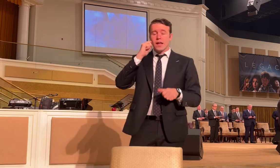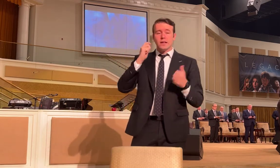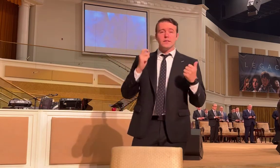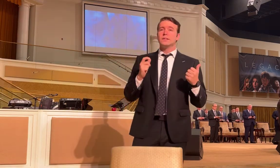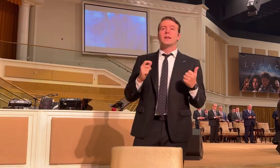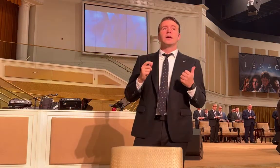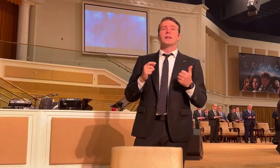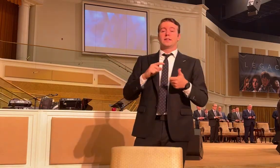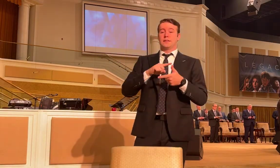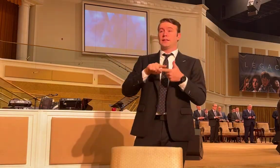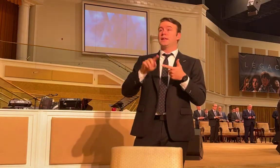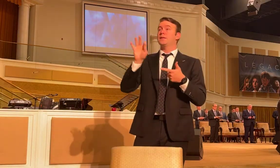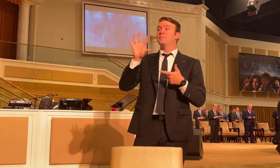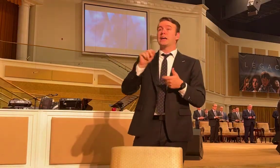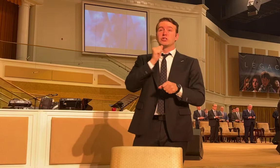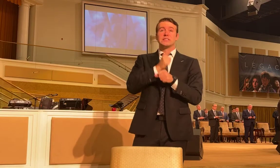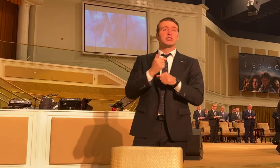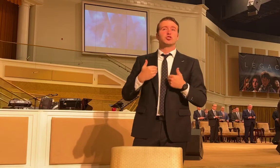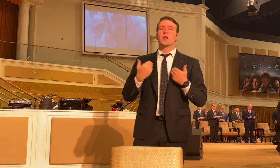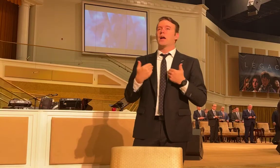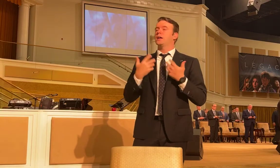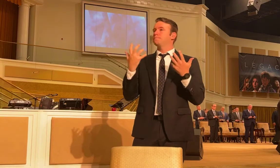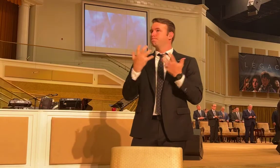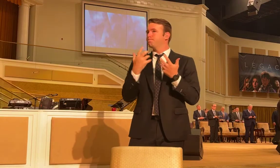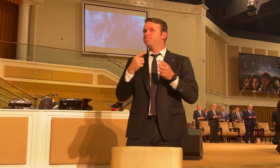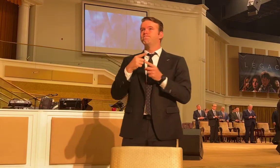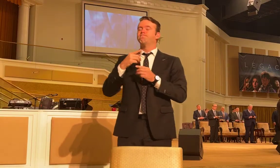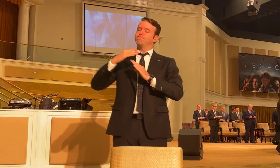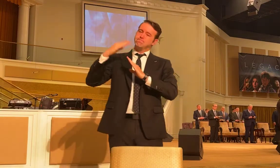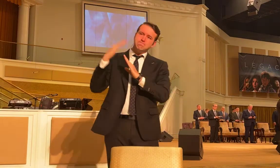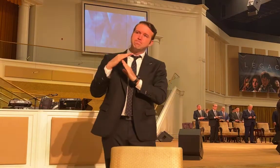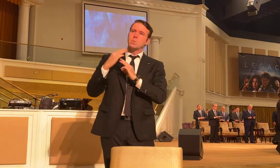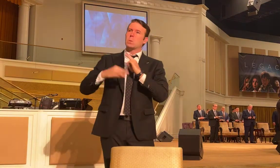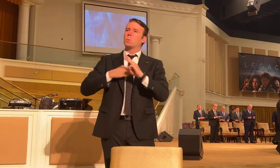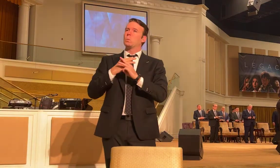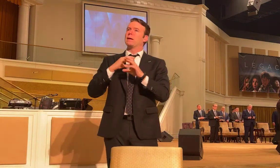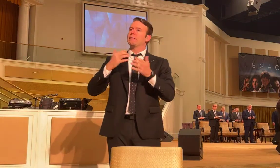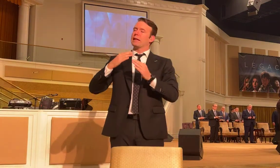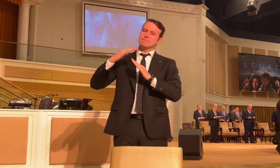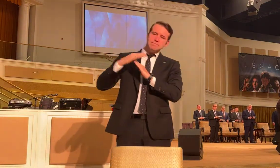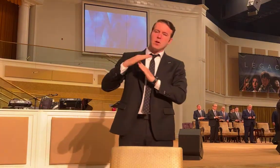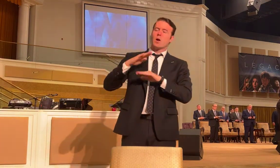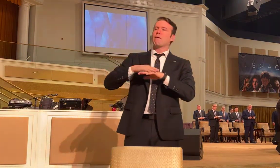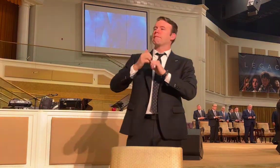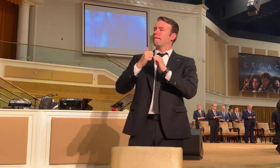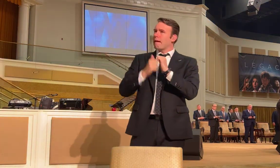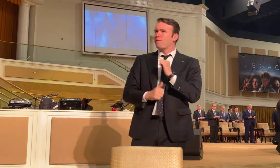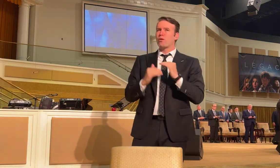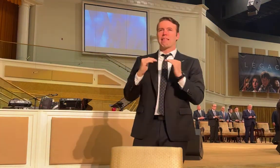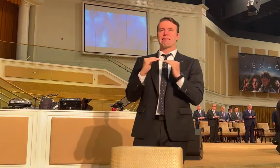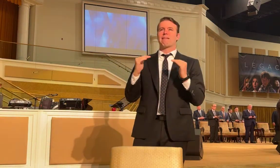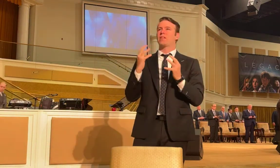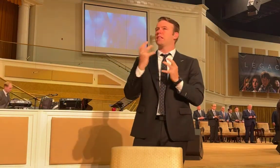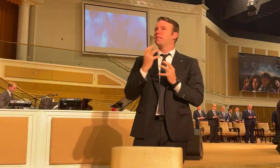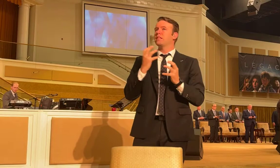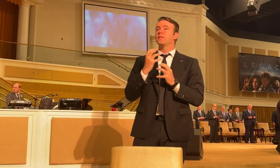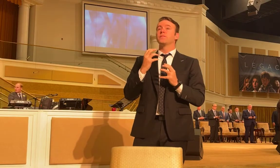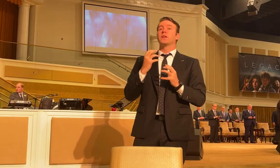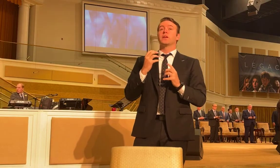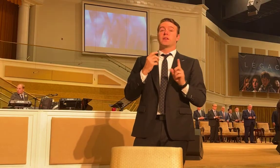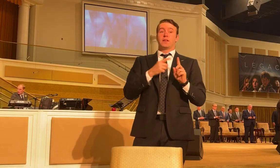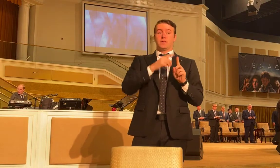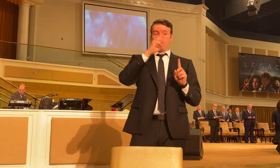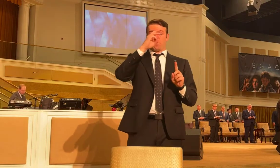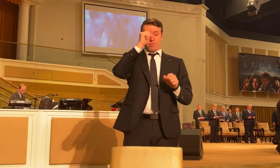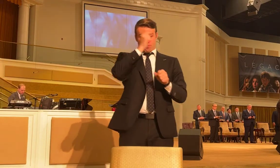how much can you say about Pastor and Sister Young? World class on every single level. And if it was not for